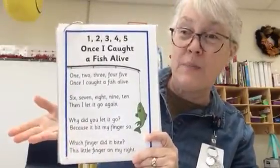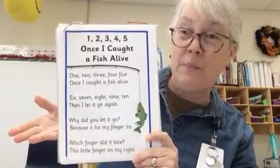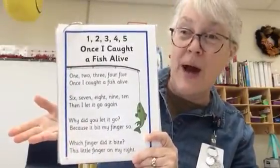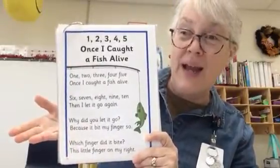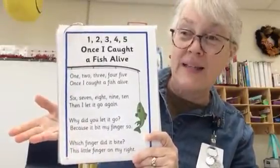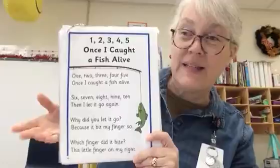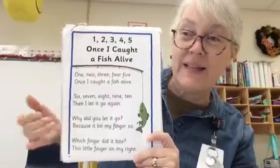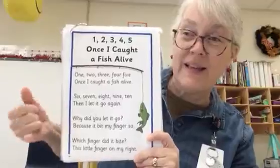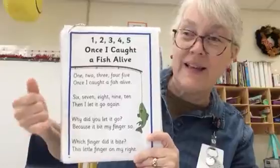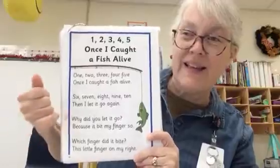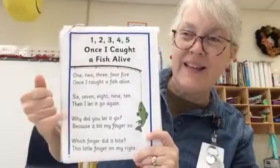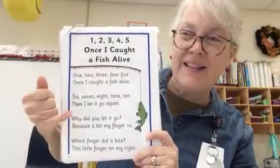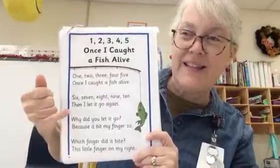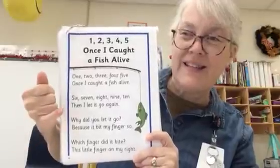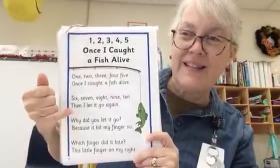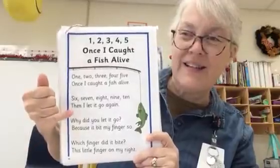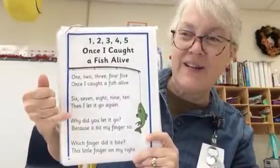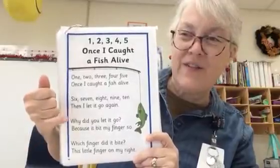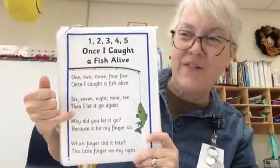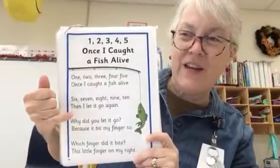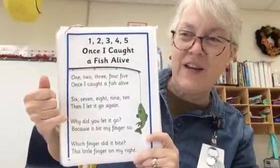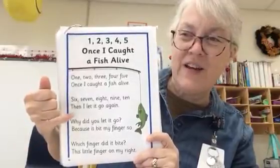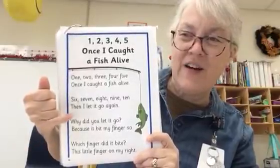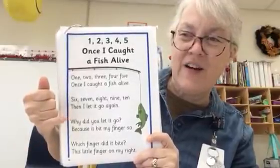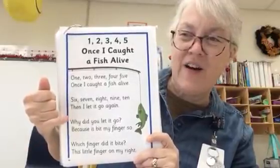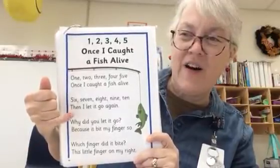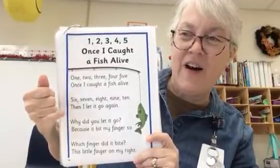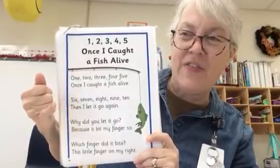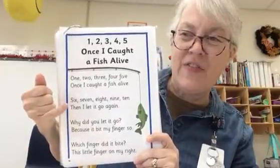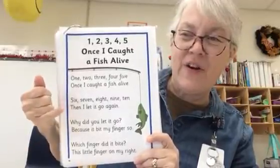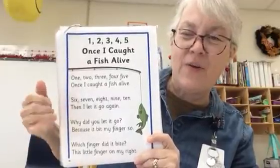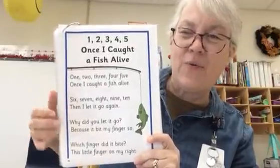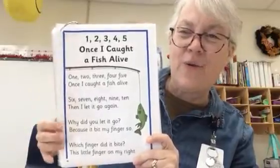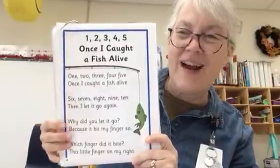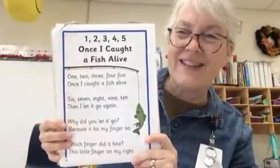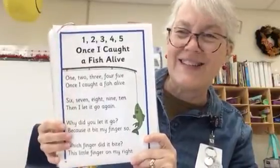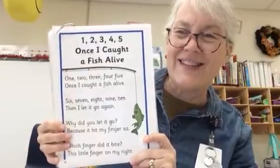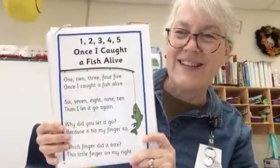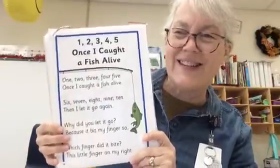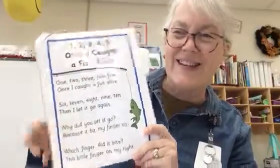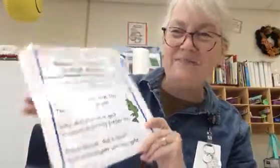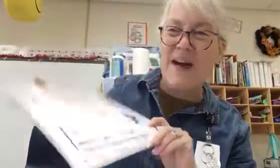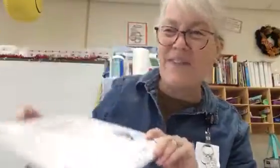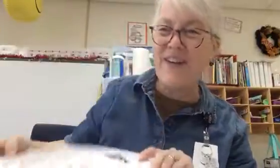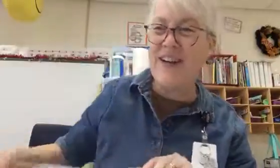bite? This little finger on the right. Bye friends.